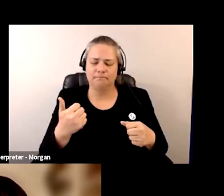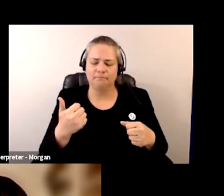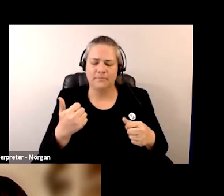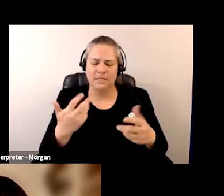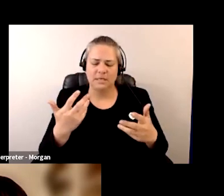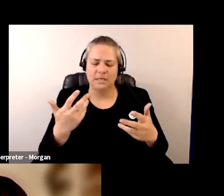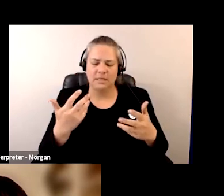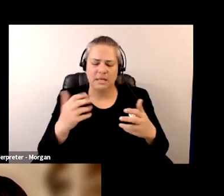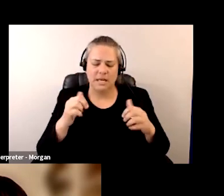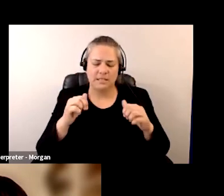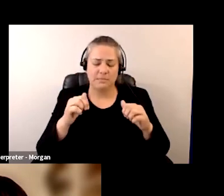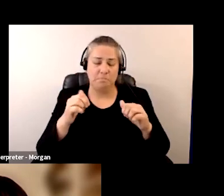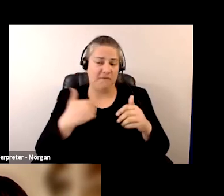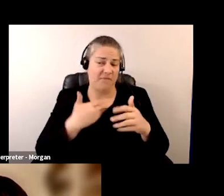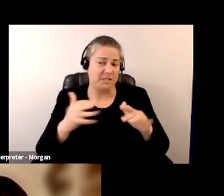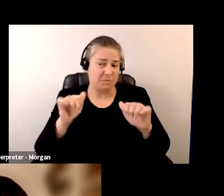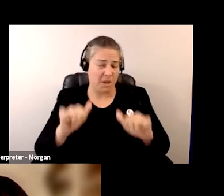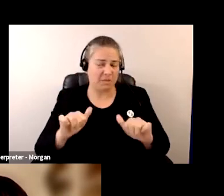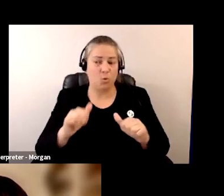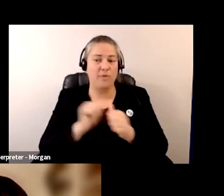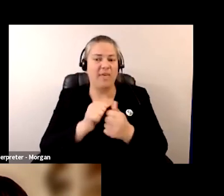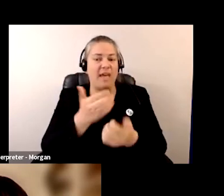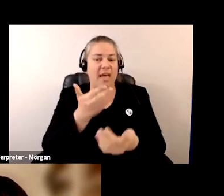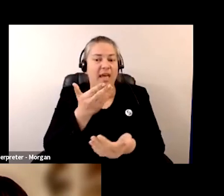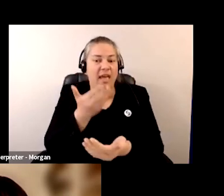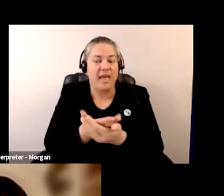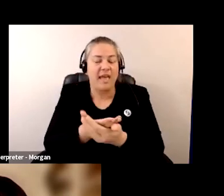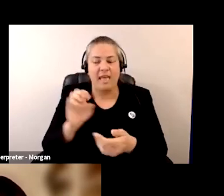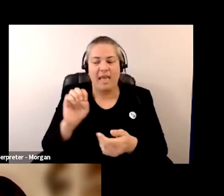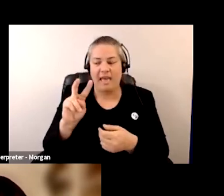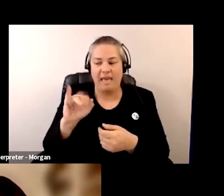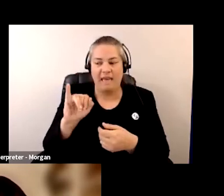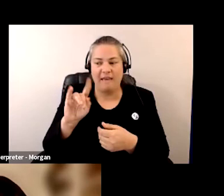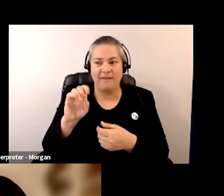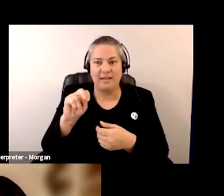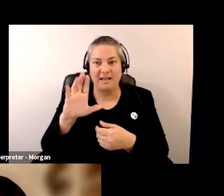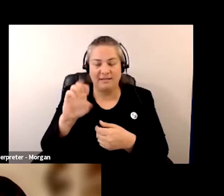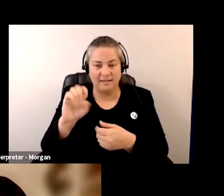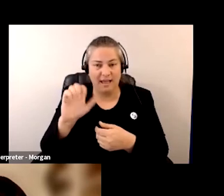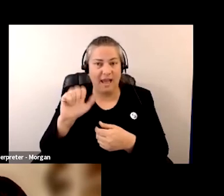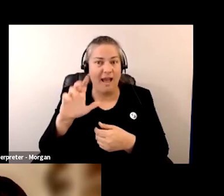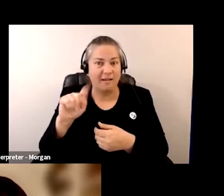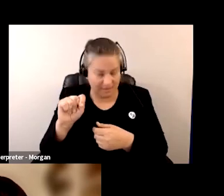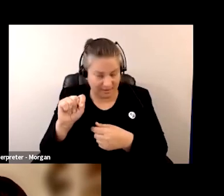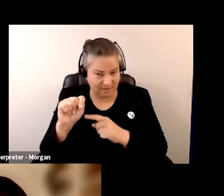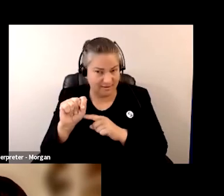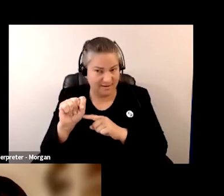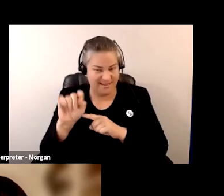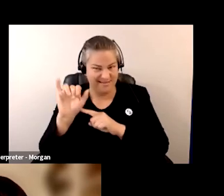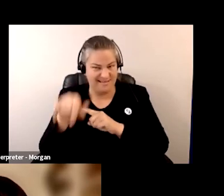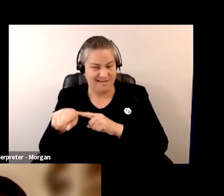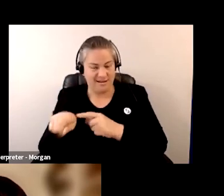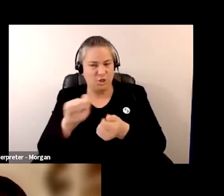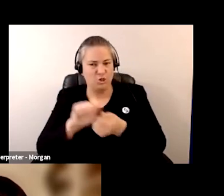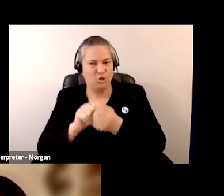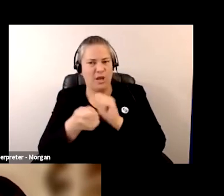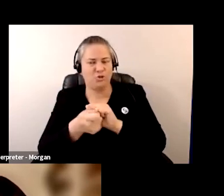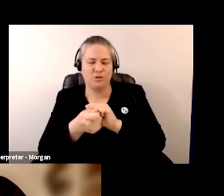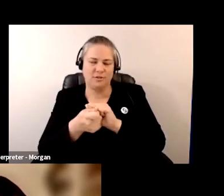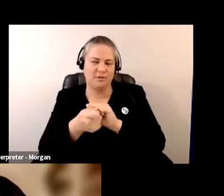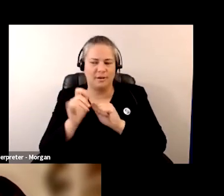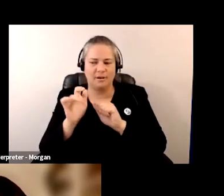possible, especially with the Evidence Act, which changes the set of presumptions